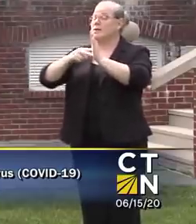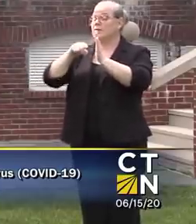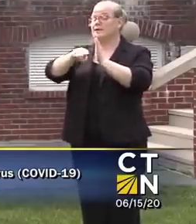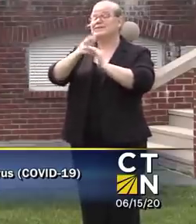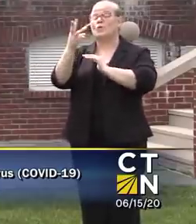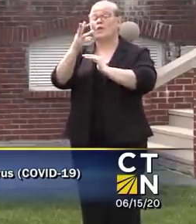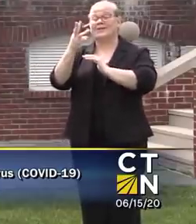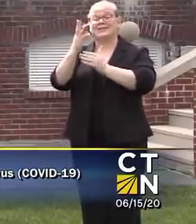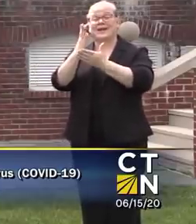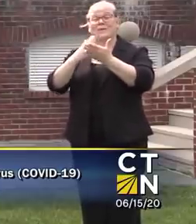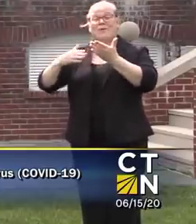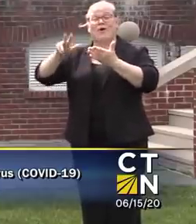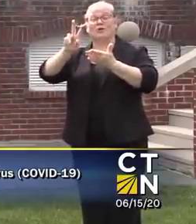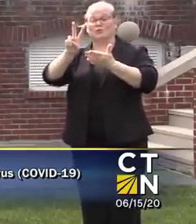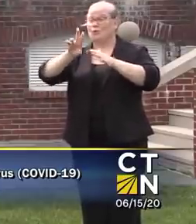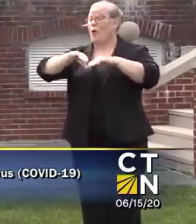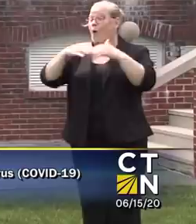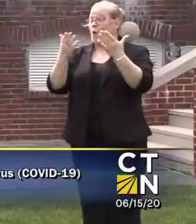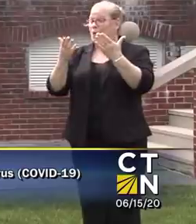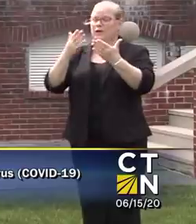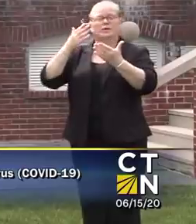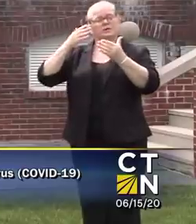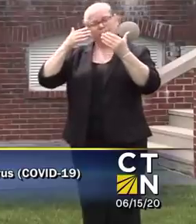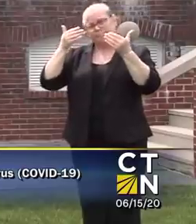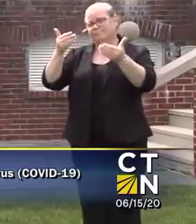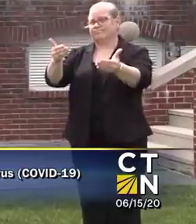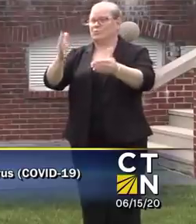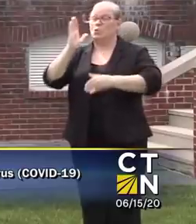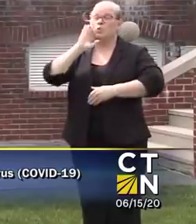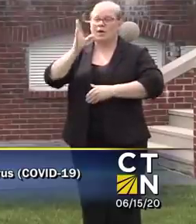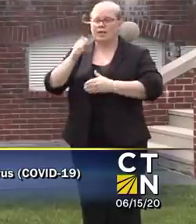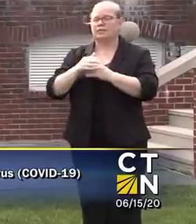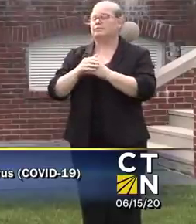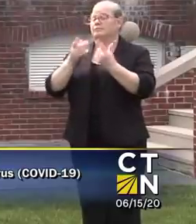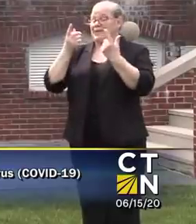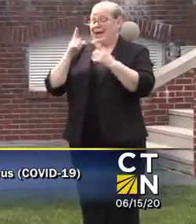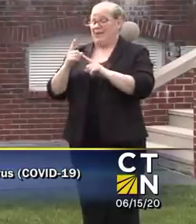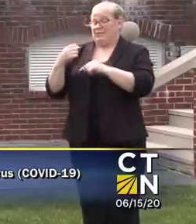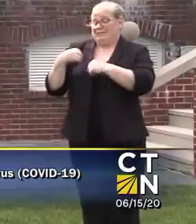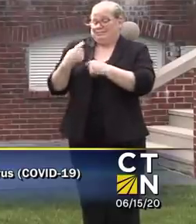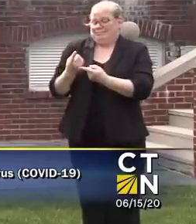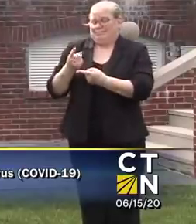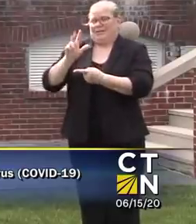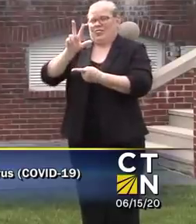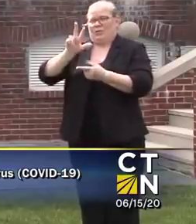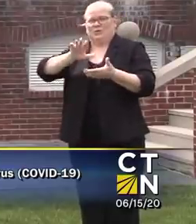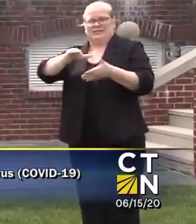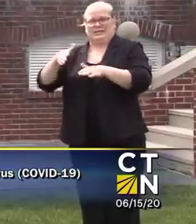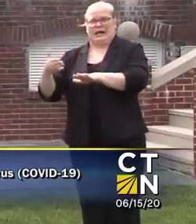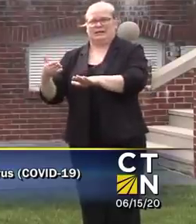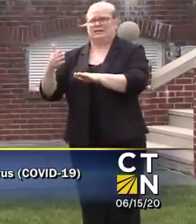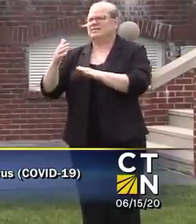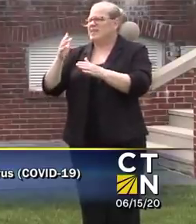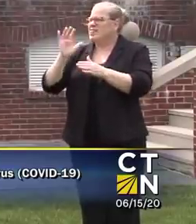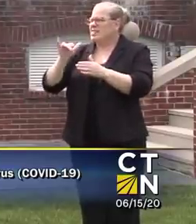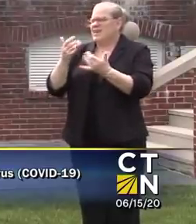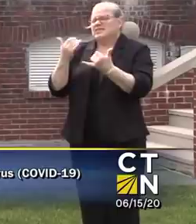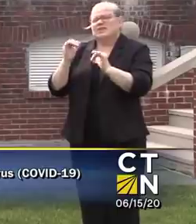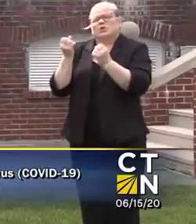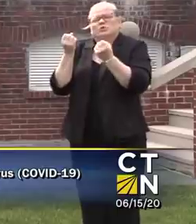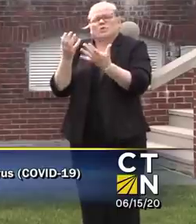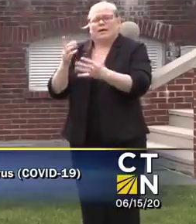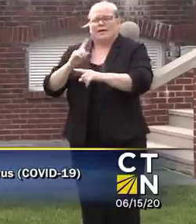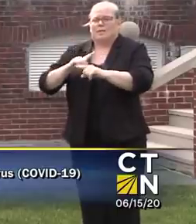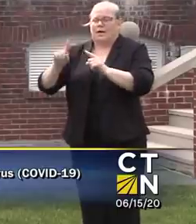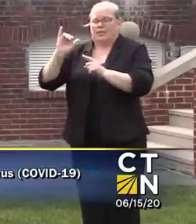3 fatalities, 3 too many, but 3 is the least we've had since the start of this pandemic.